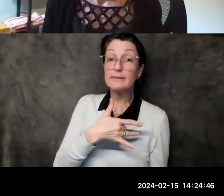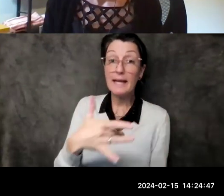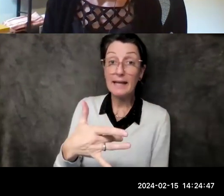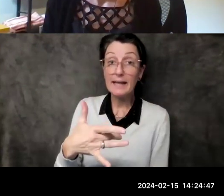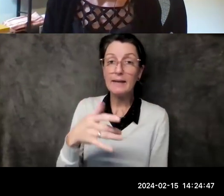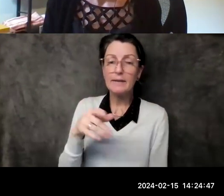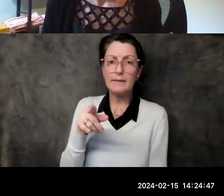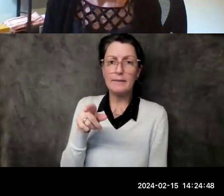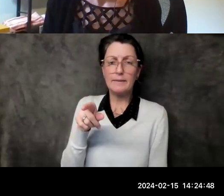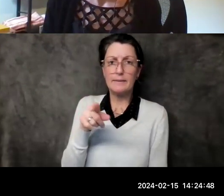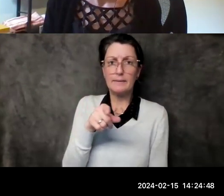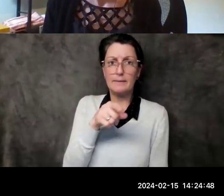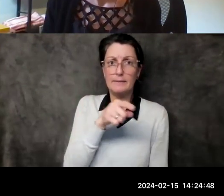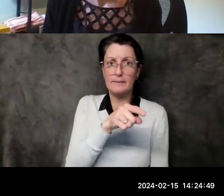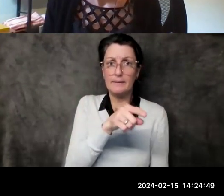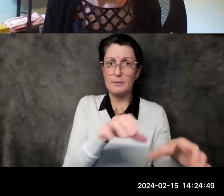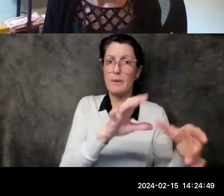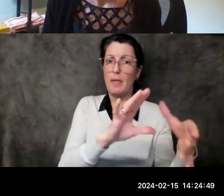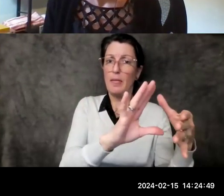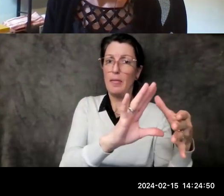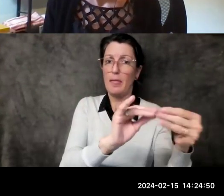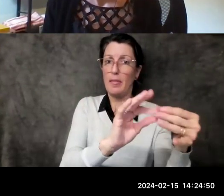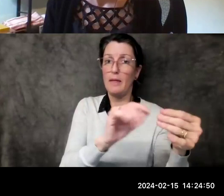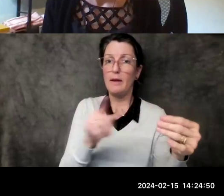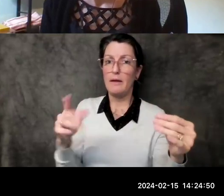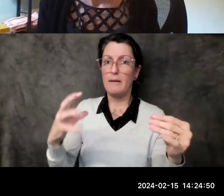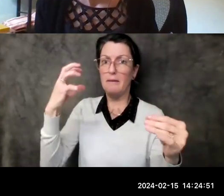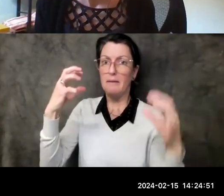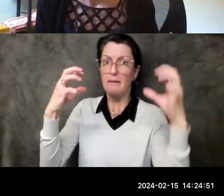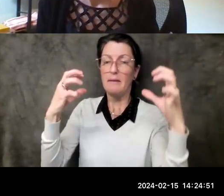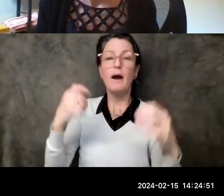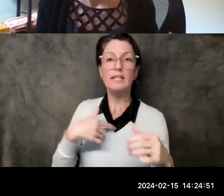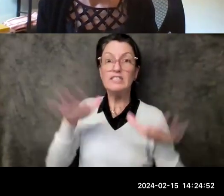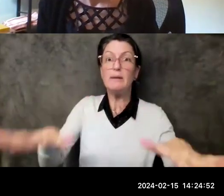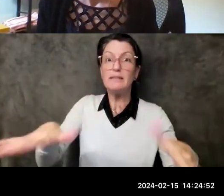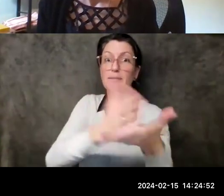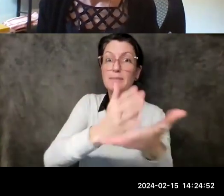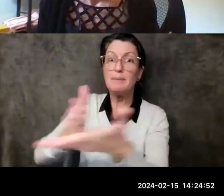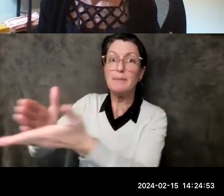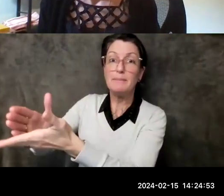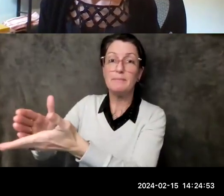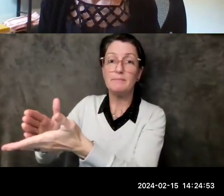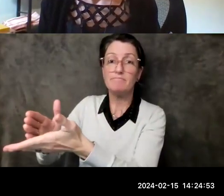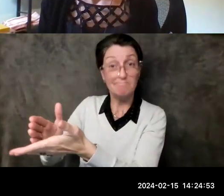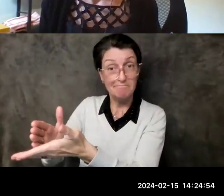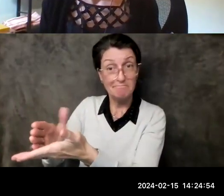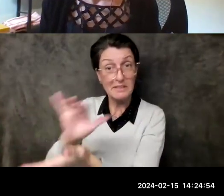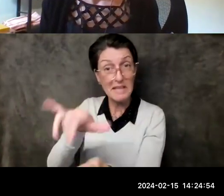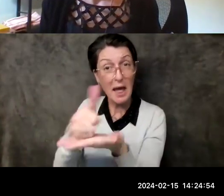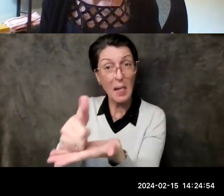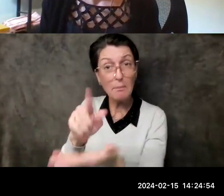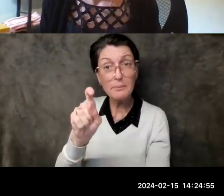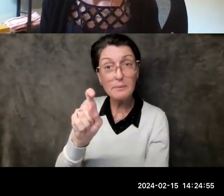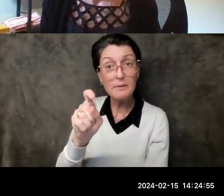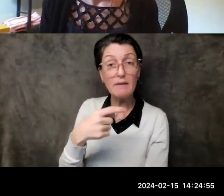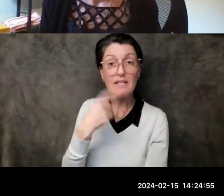does something like that, is to shut it down, right? Shut this down. It's uncomfortable. It's hurting other people. But is that actually going to serve the